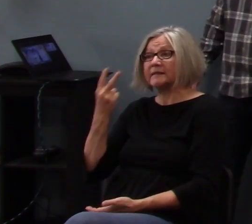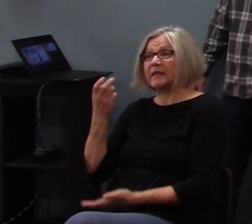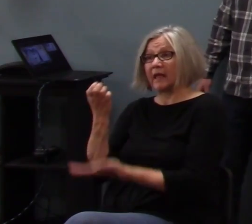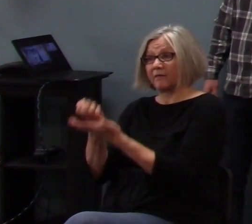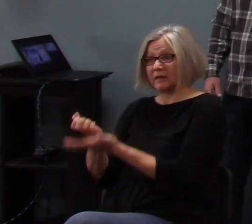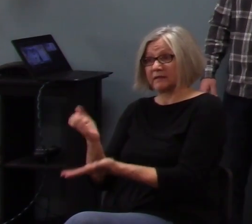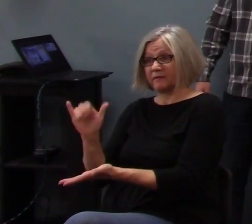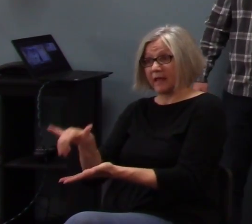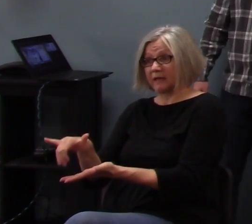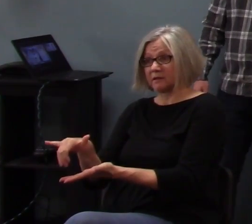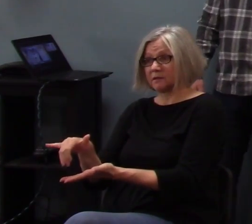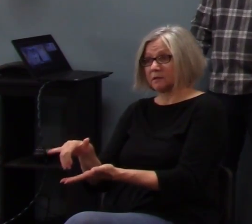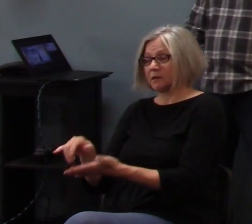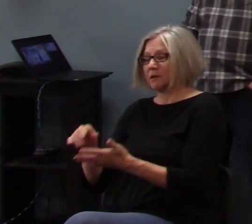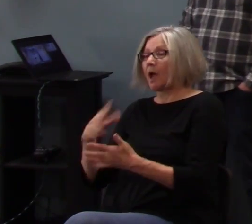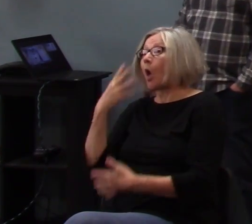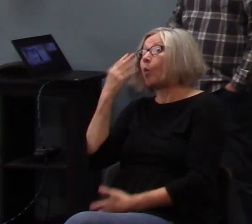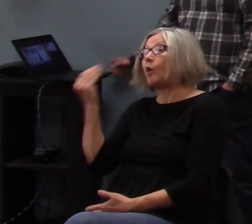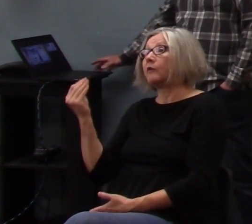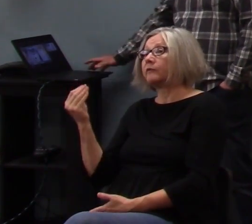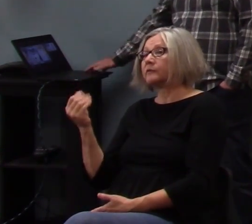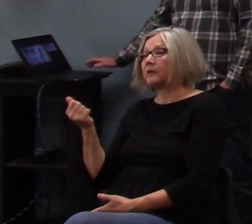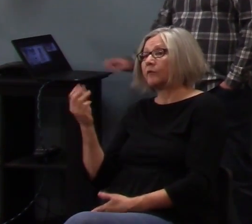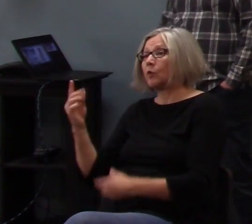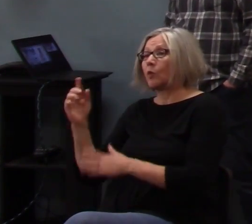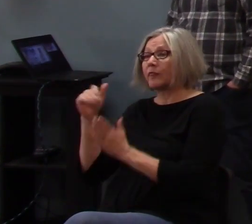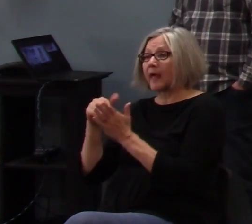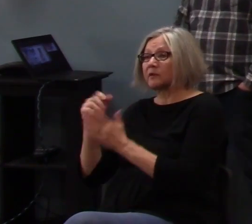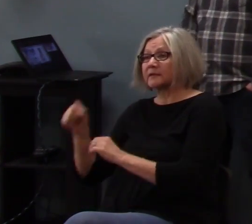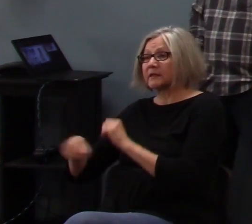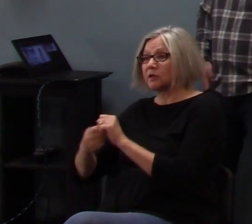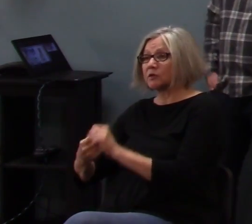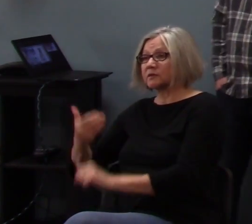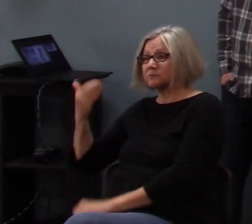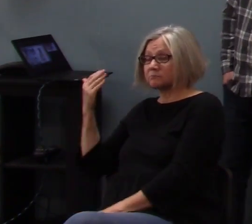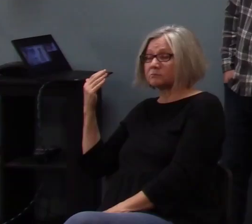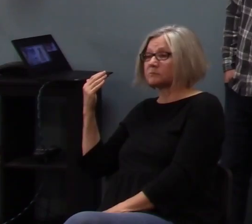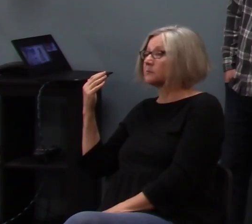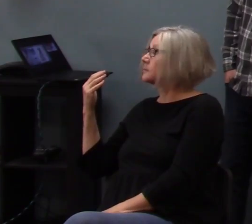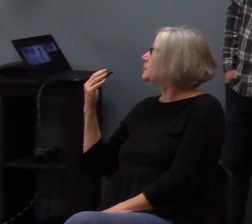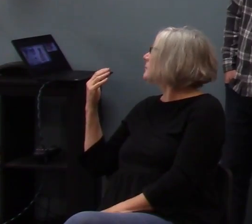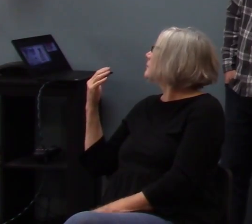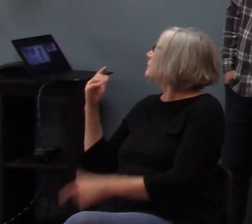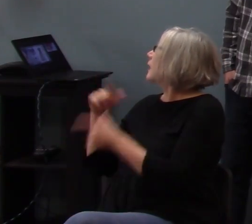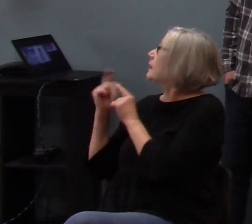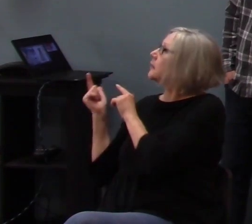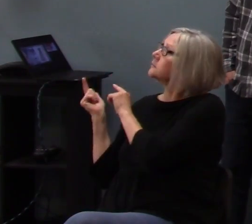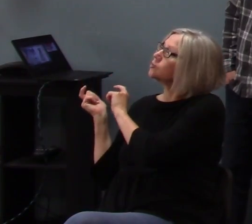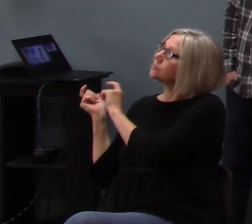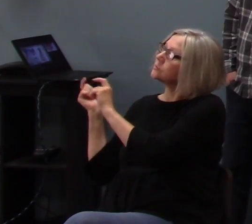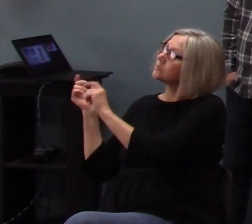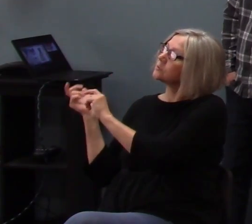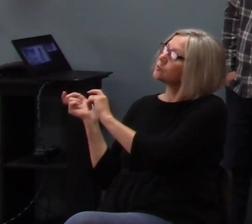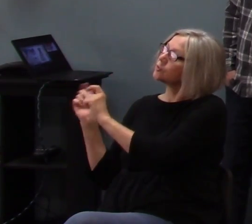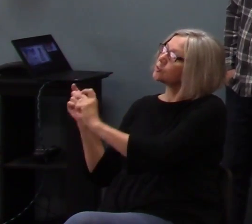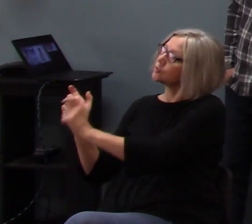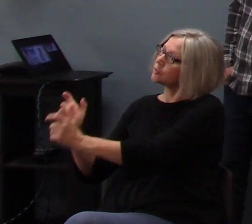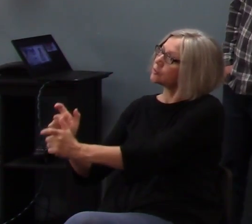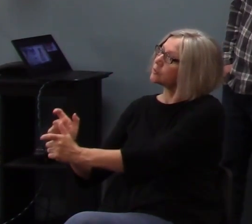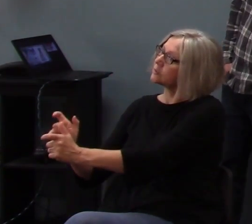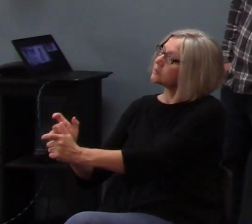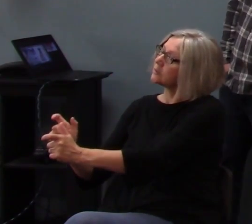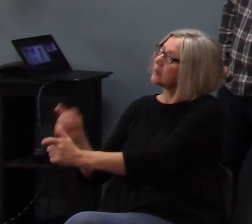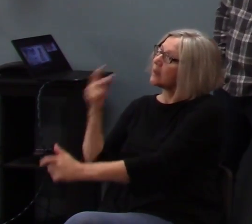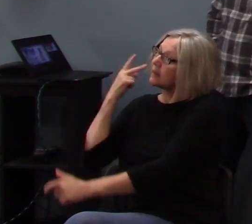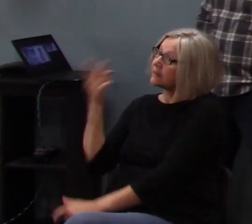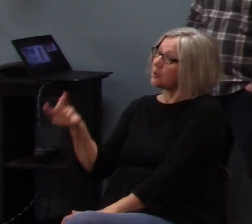wolf, a couple thousand years, We should have used a little, thinking. okay? We see a